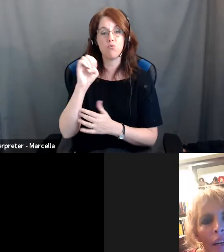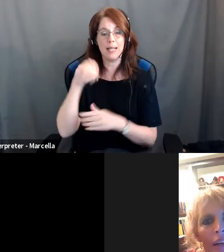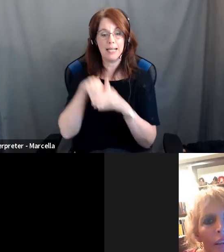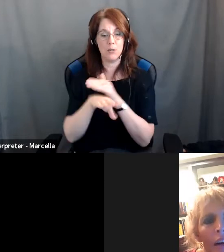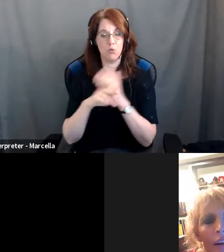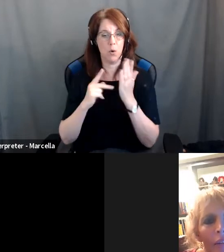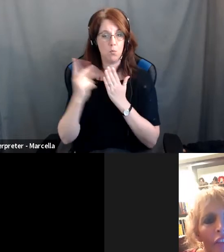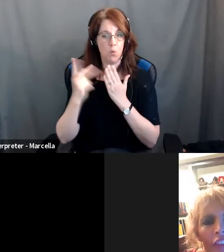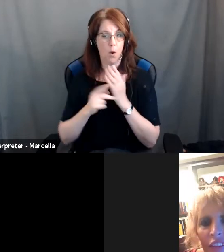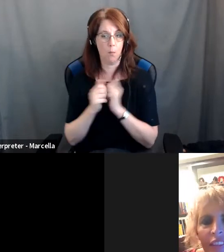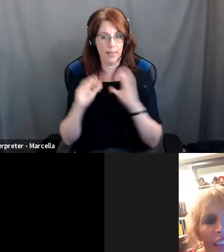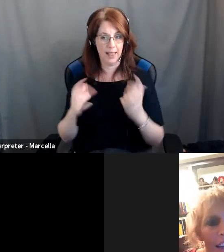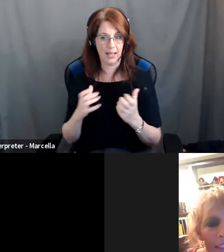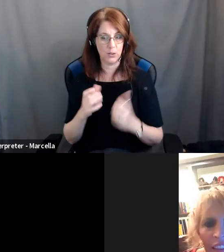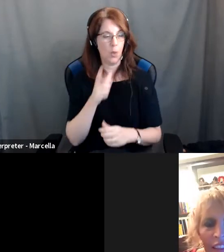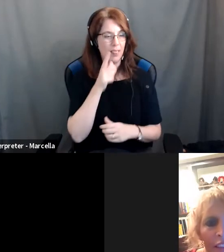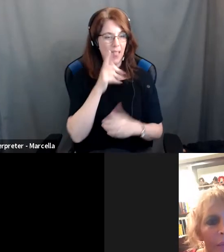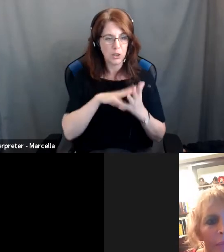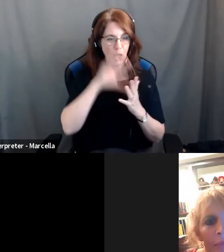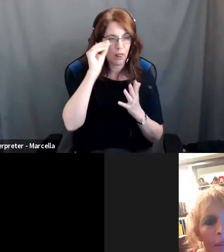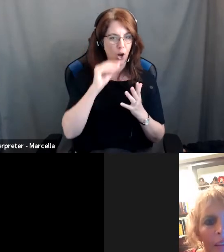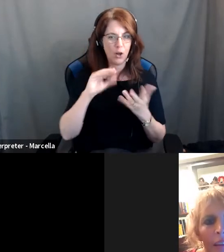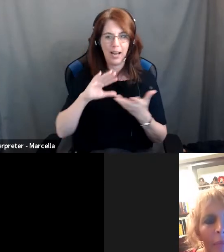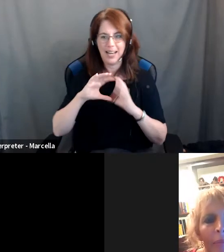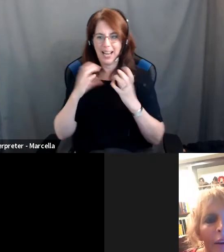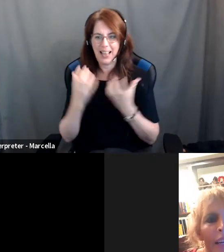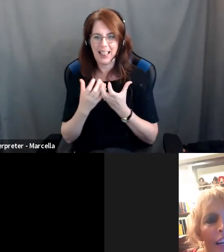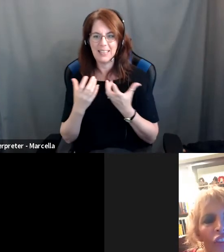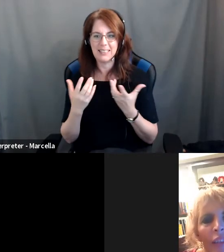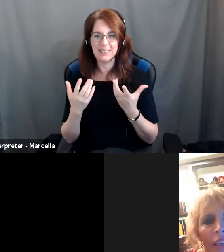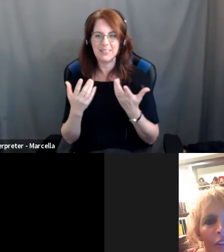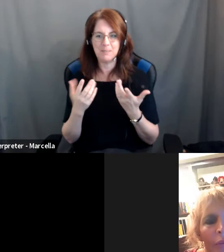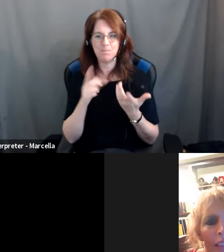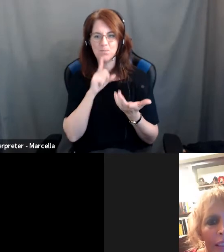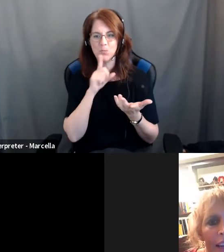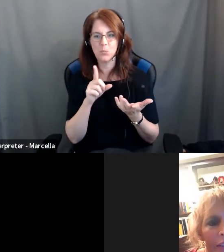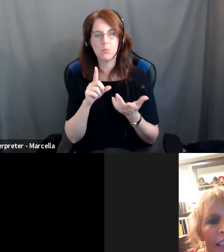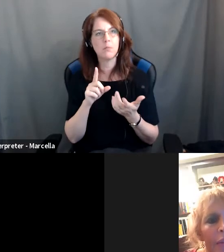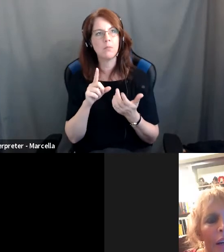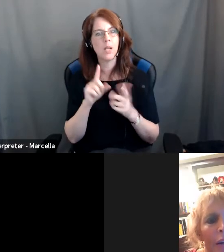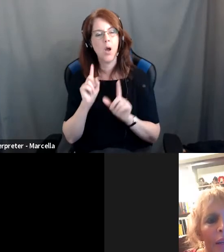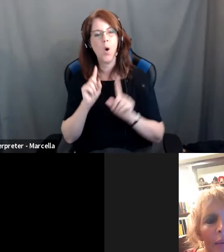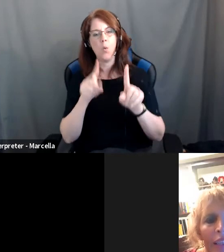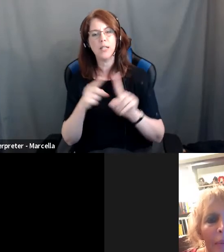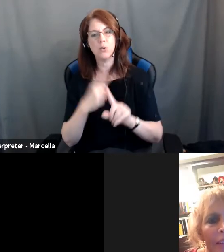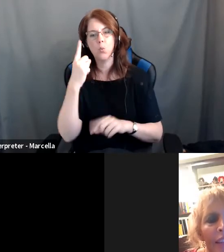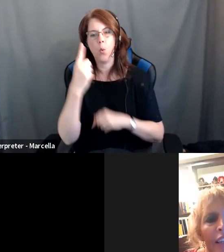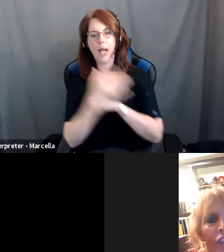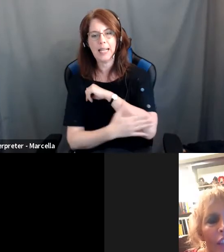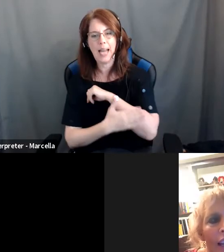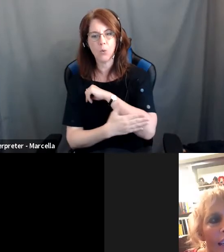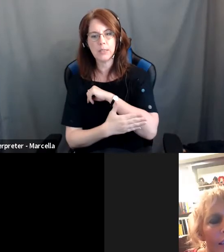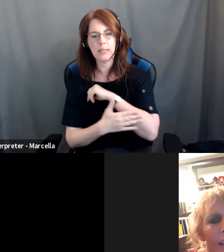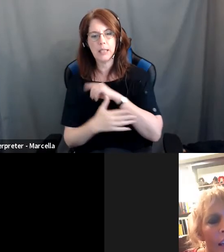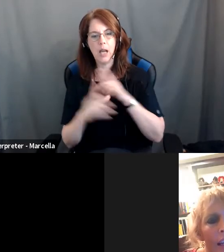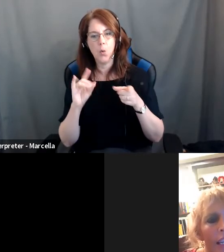So, you know, our lunch and learns and classes kind of, we actually went to one county where we did a